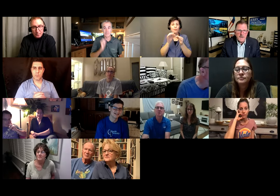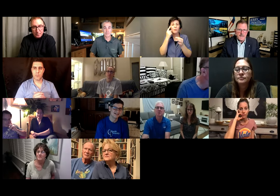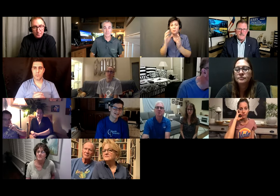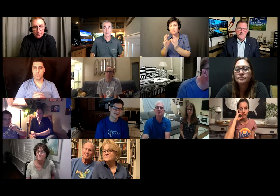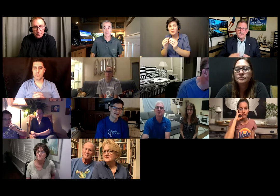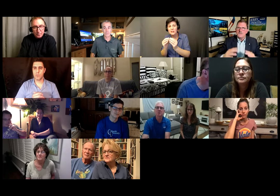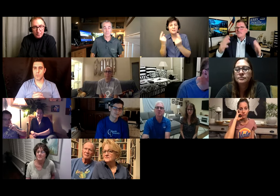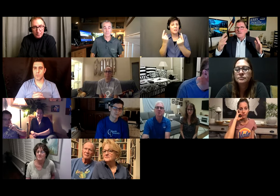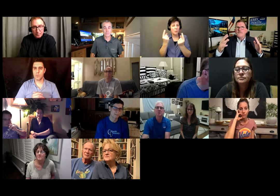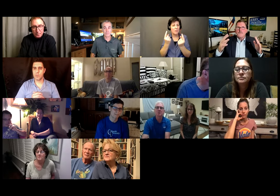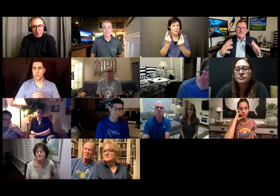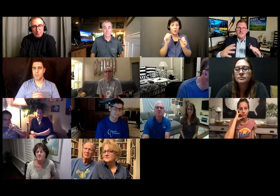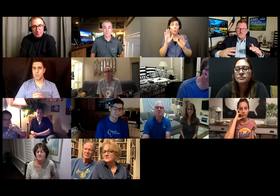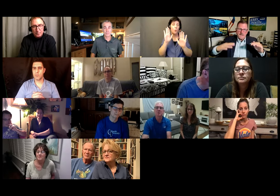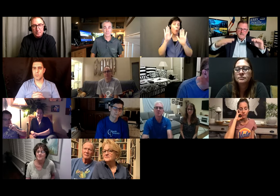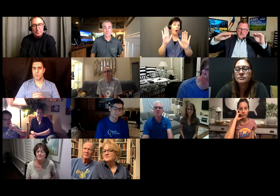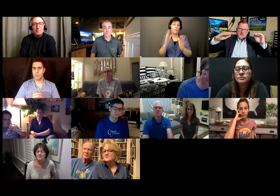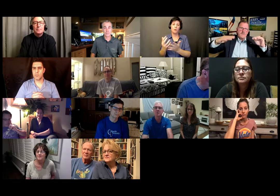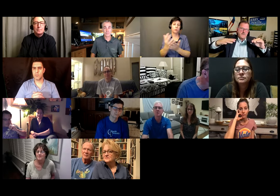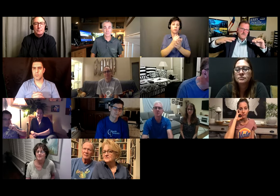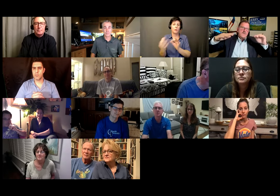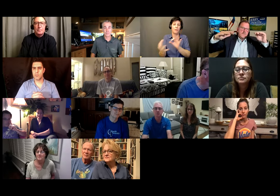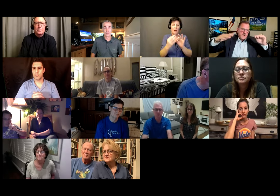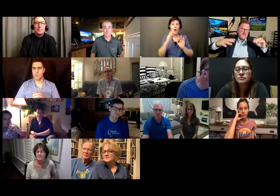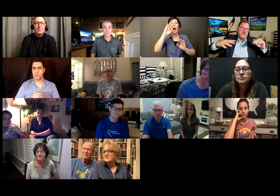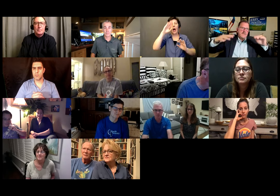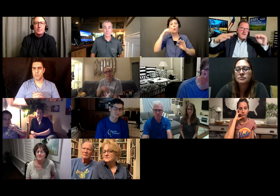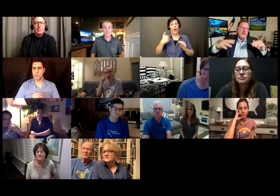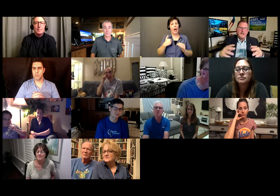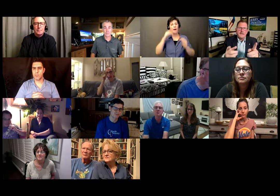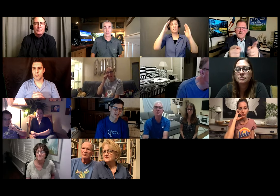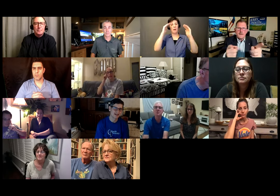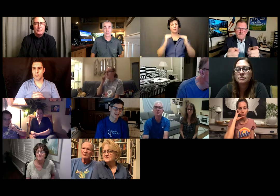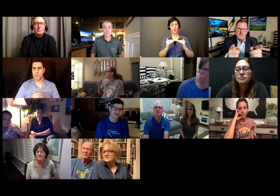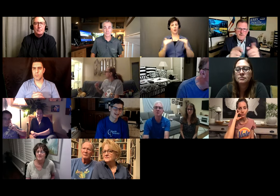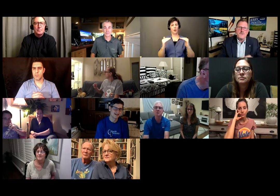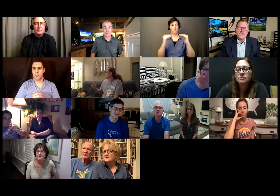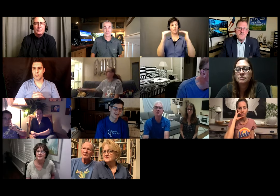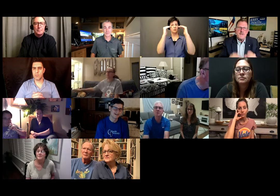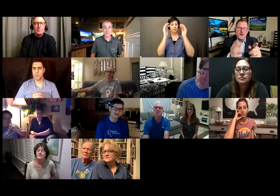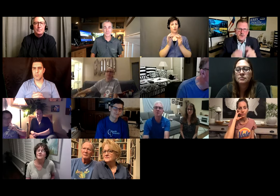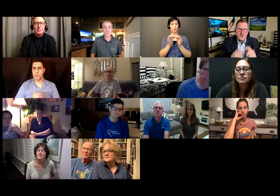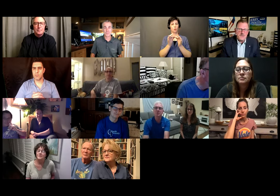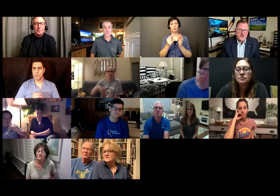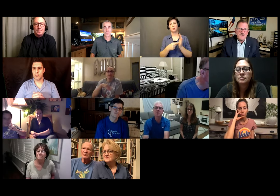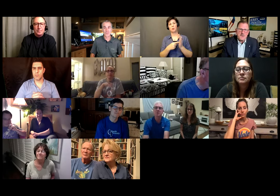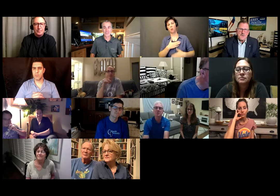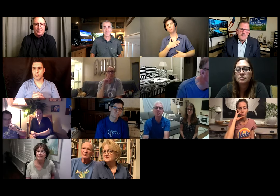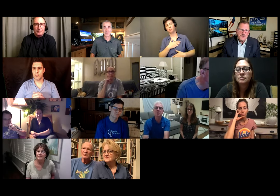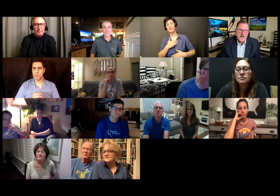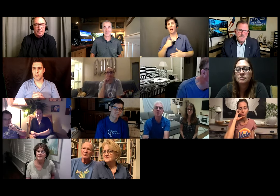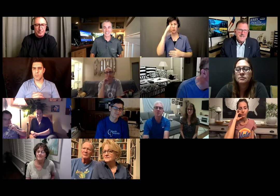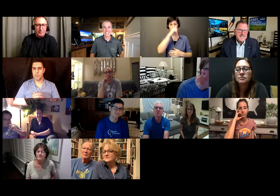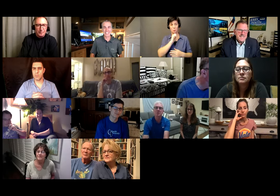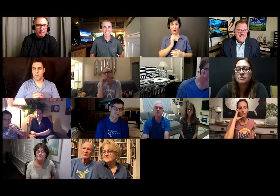wonderful. I know there's expected levels of interpretation that, and I think I'm assuming our interpreters here have done a